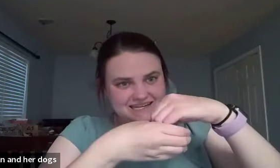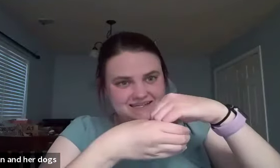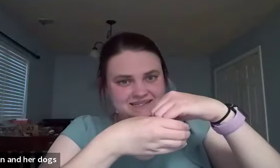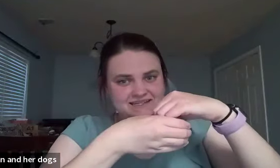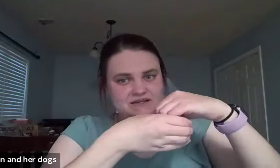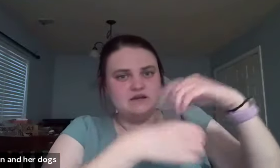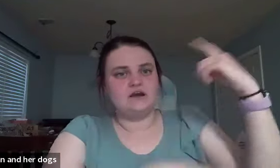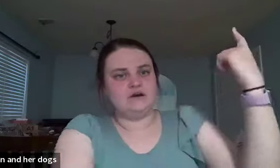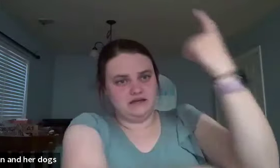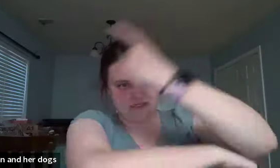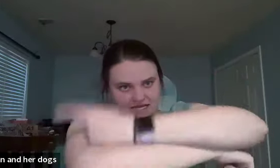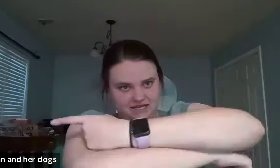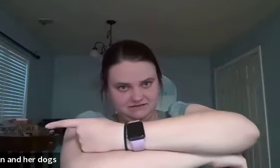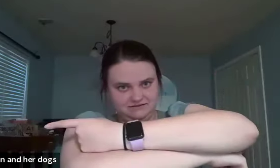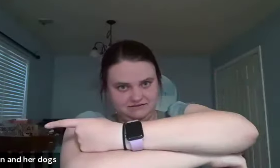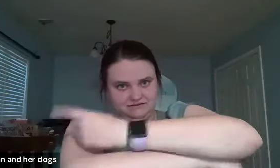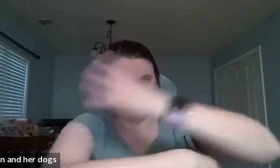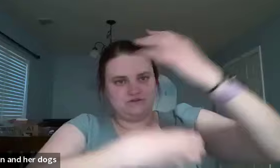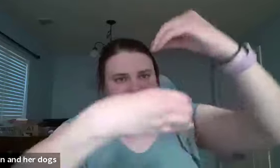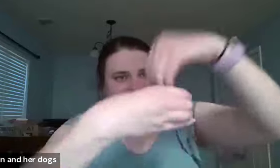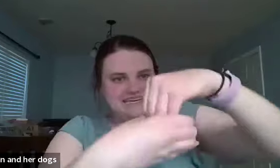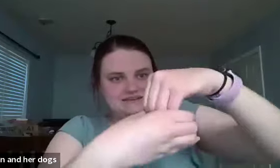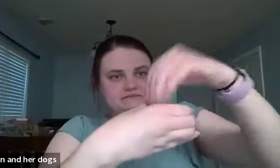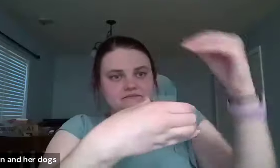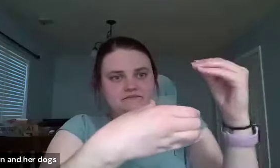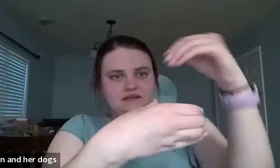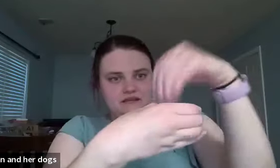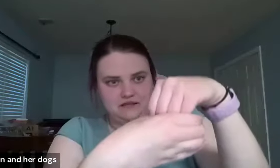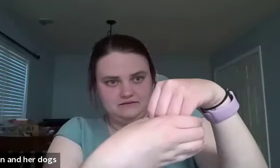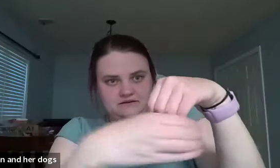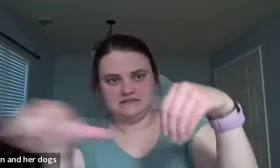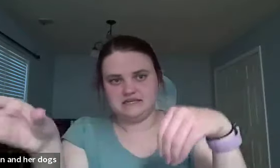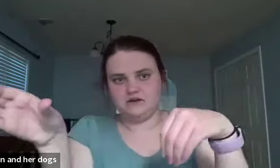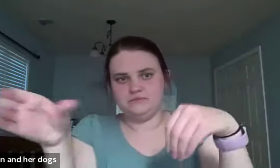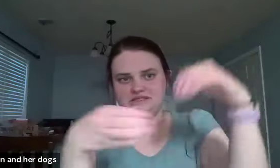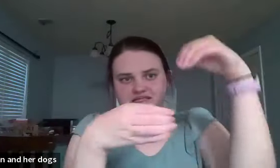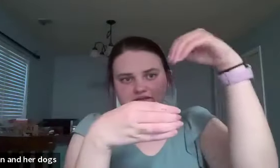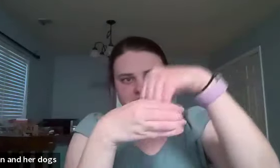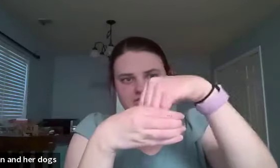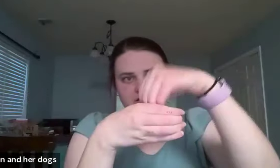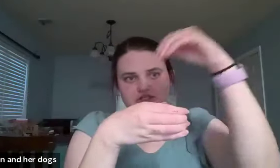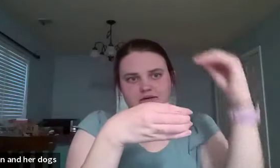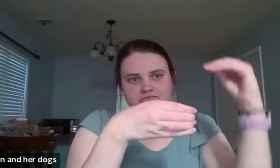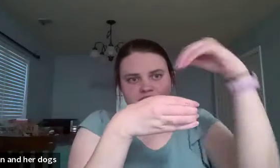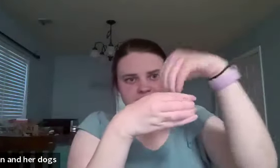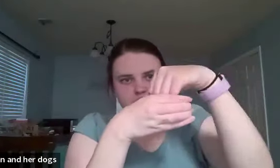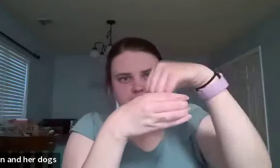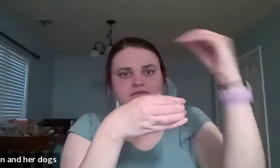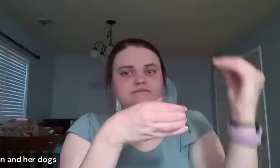in a day. So this is in, in. It's like an open sea, and you just kind of drop it